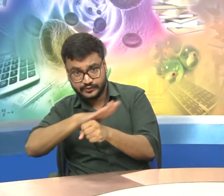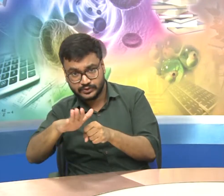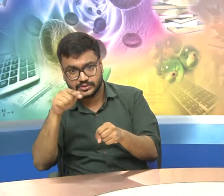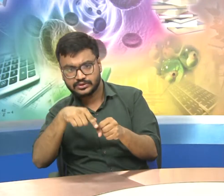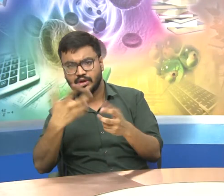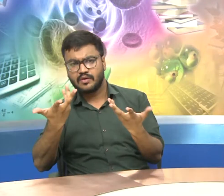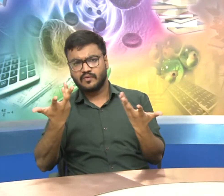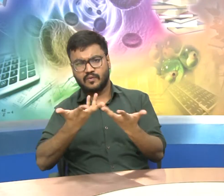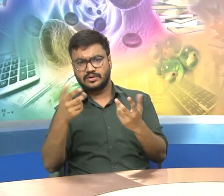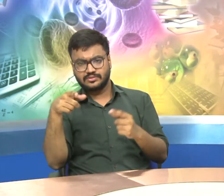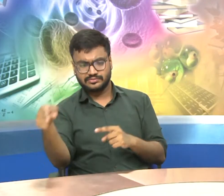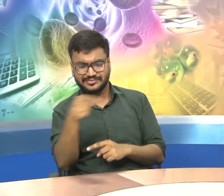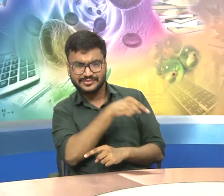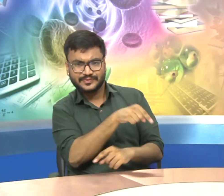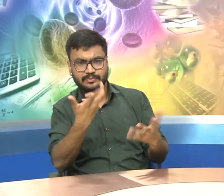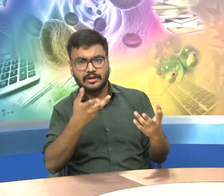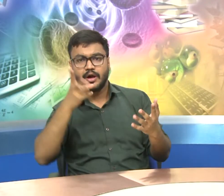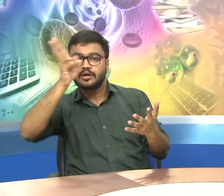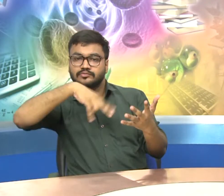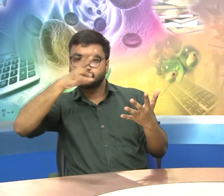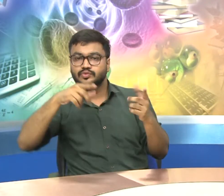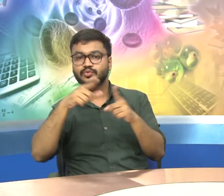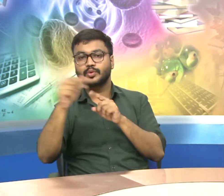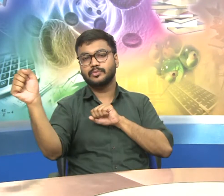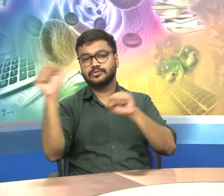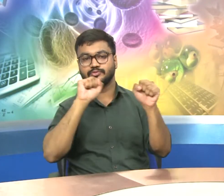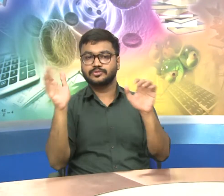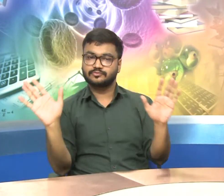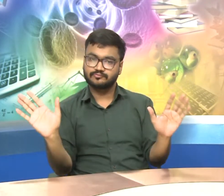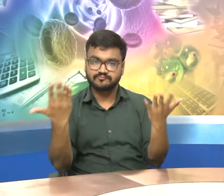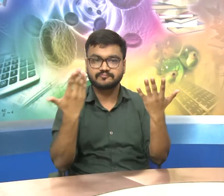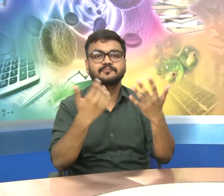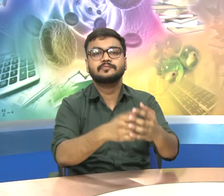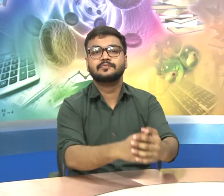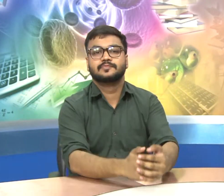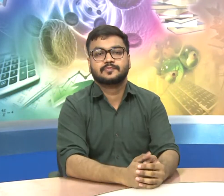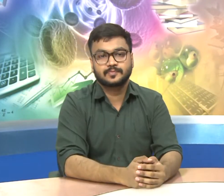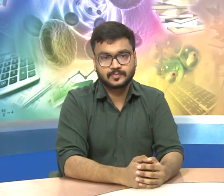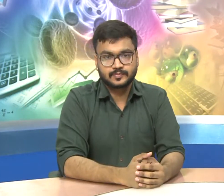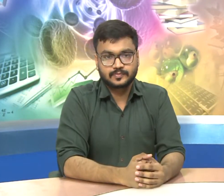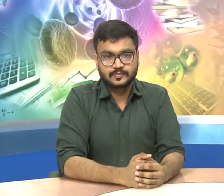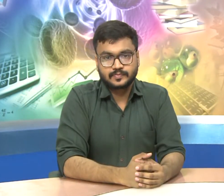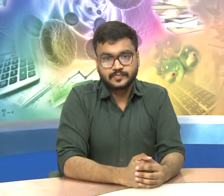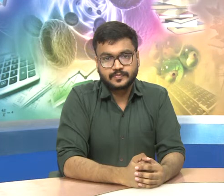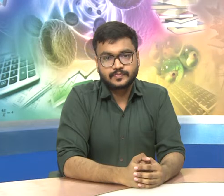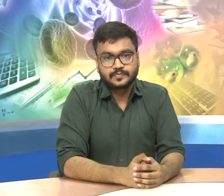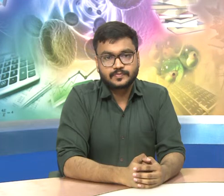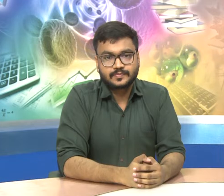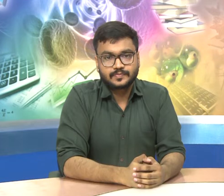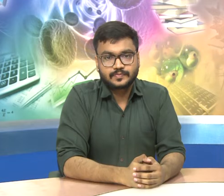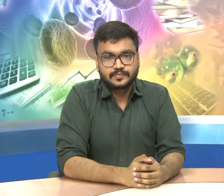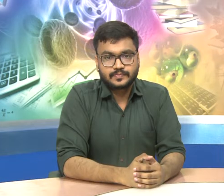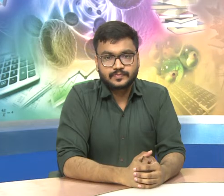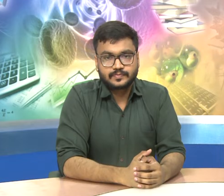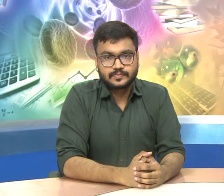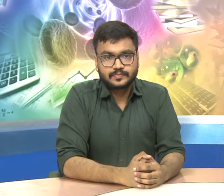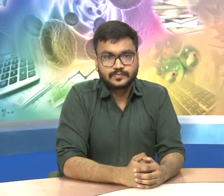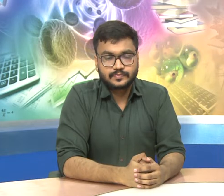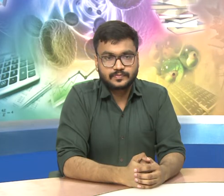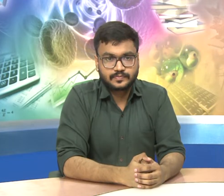no mosquitoes, and wonder how mosquitoes have reappeared and it is impossible to sit